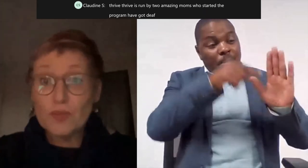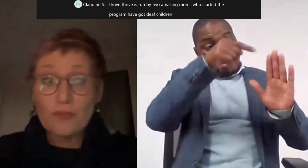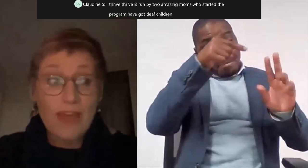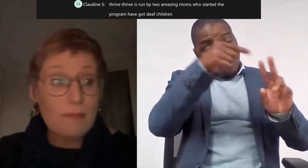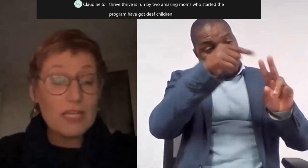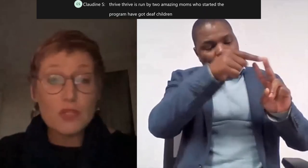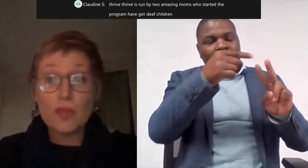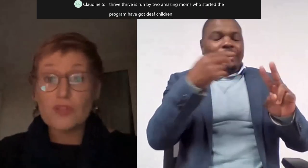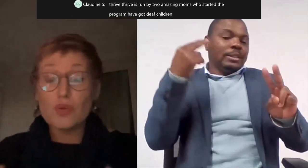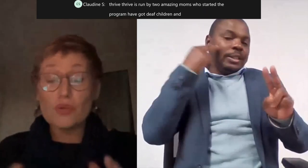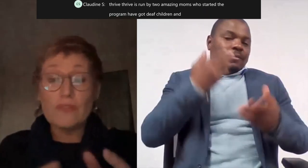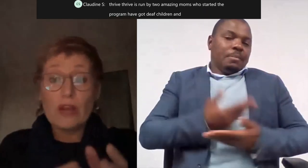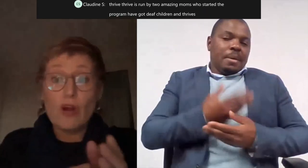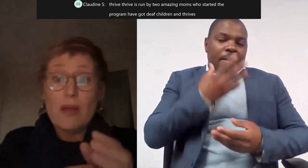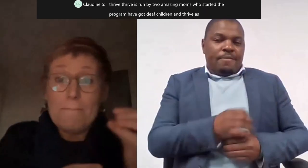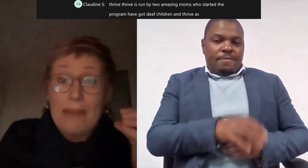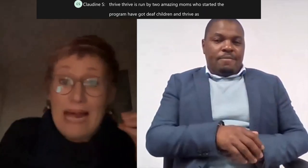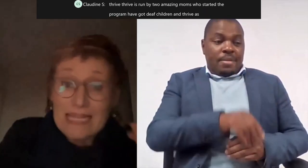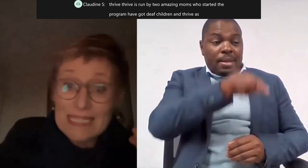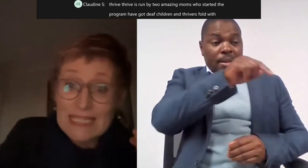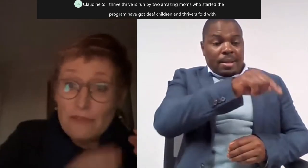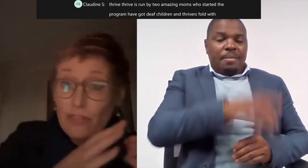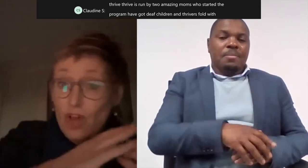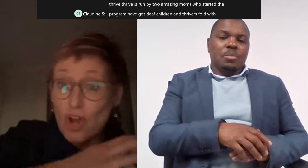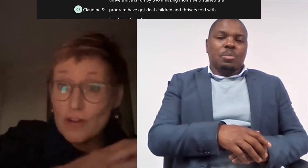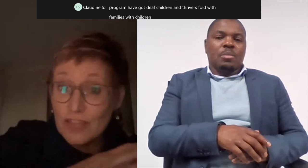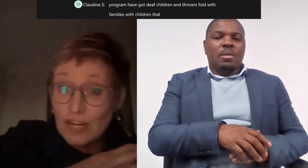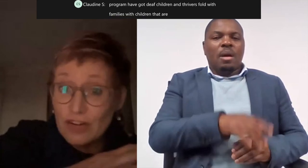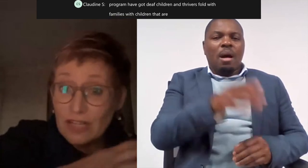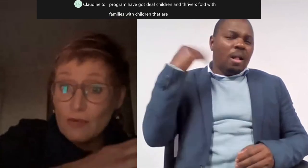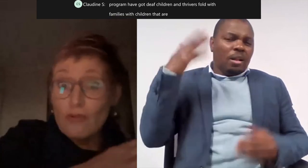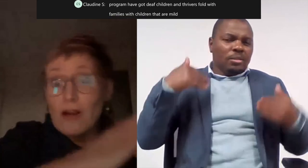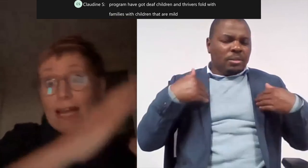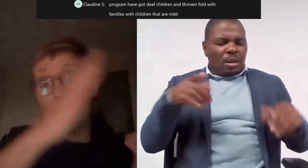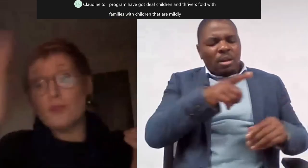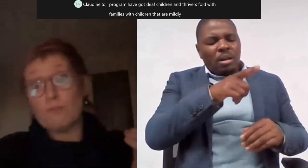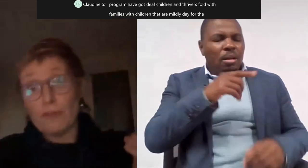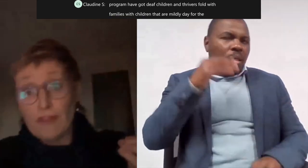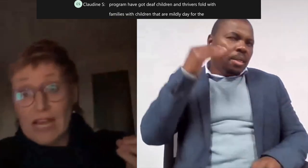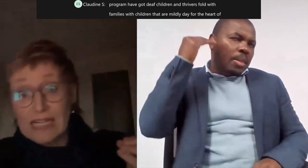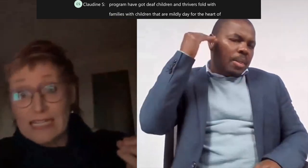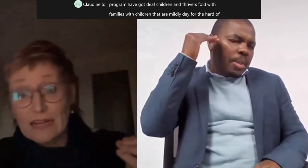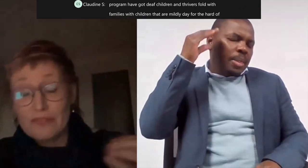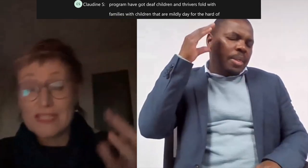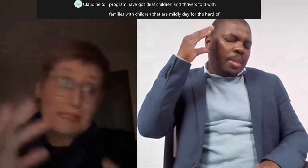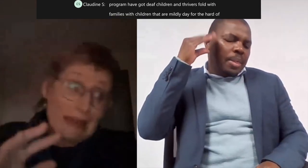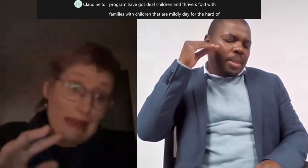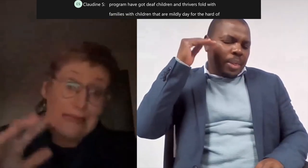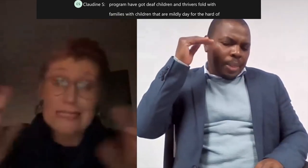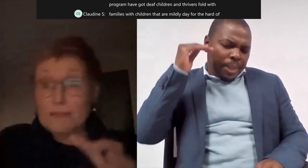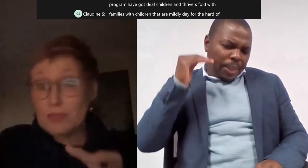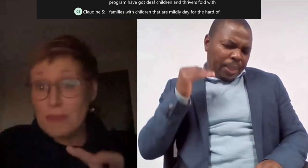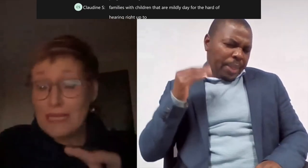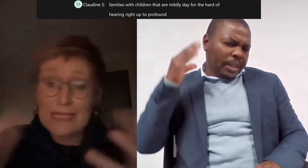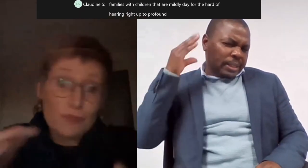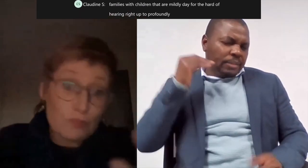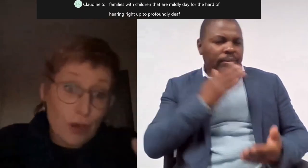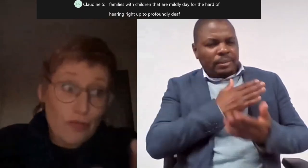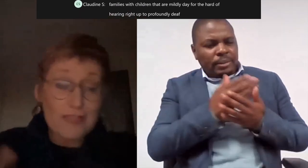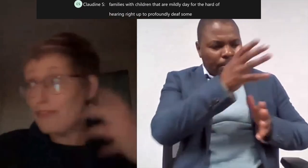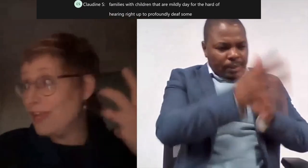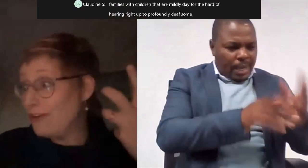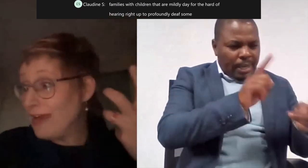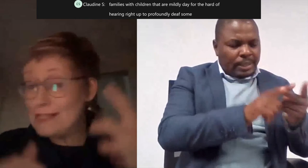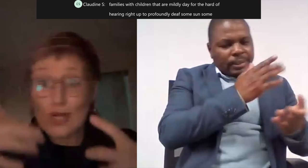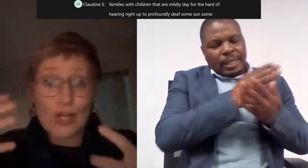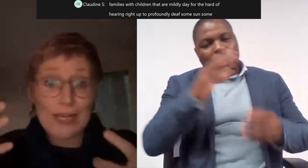Thrive is filled with families with children that are mildly deaf with a hard of hearing, right up to profoundly deaf, some sign, some speak, some do